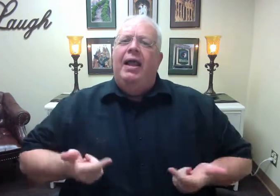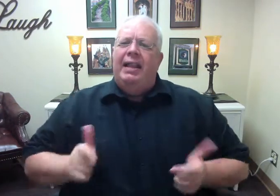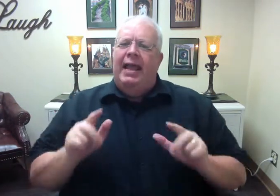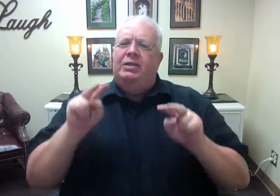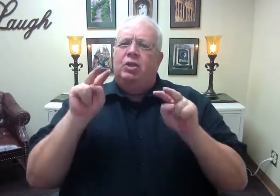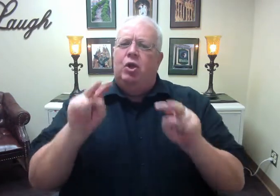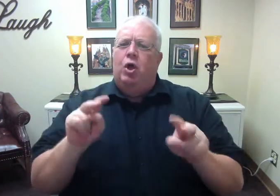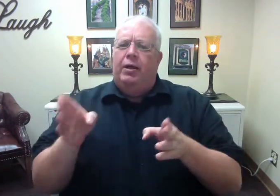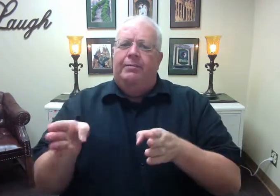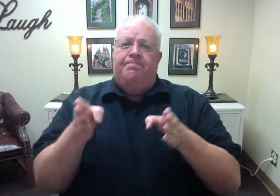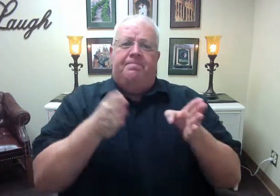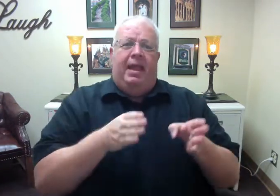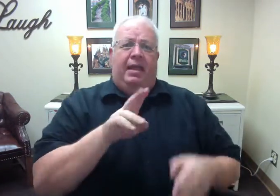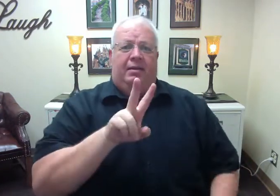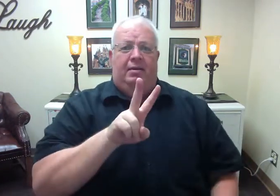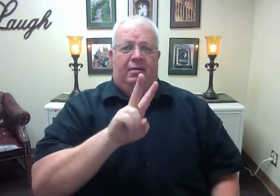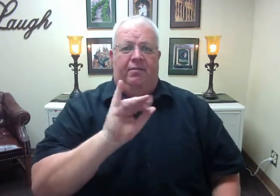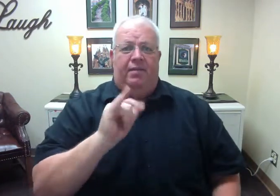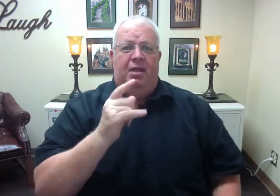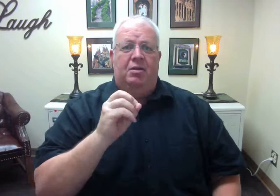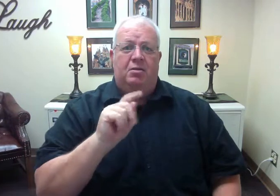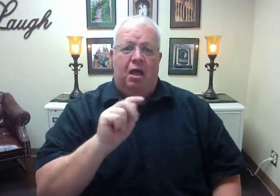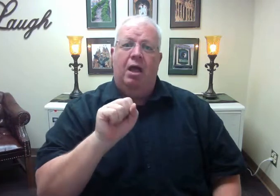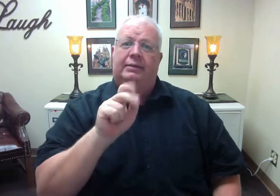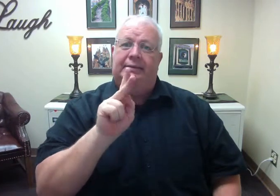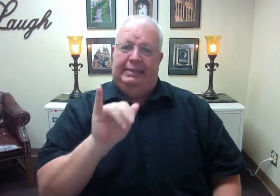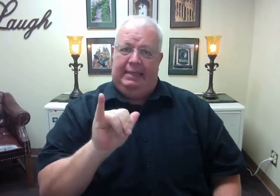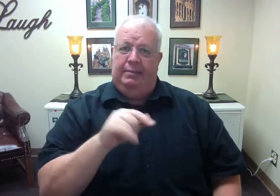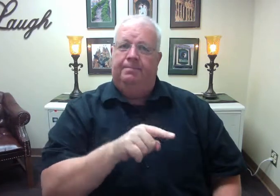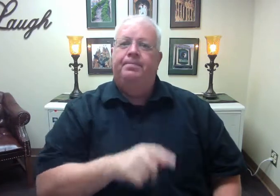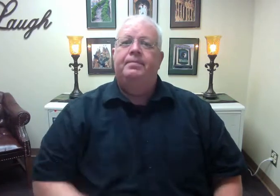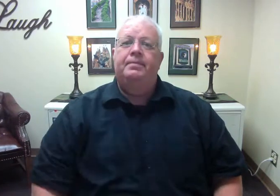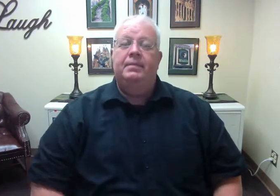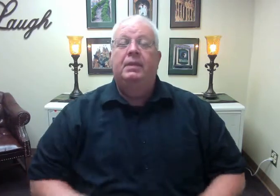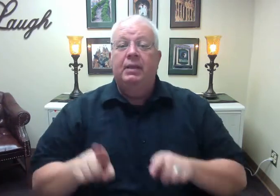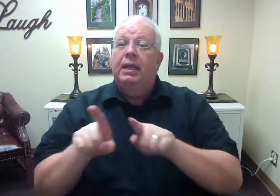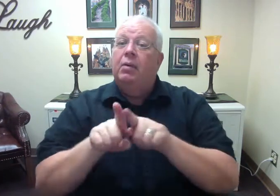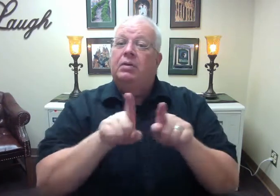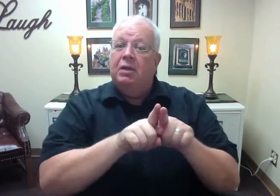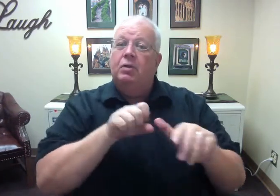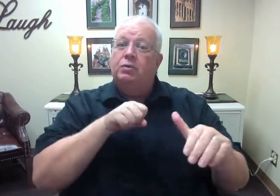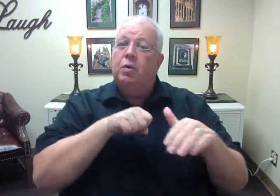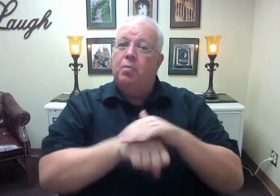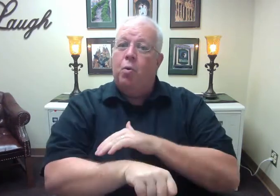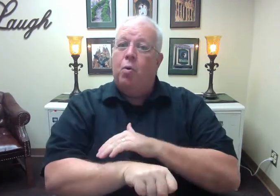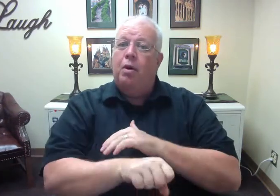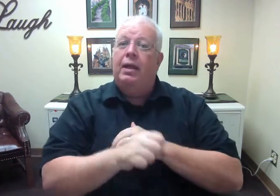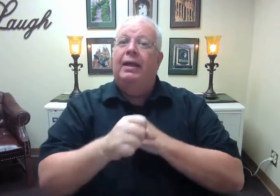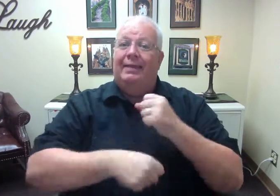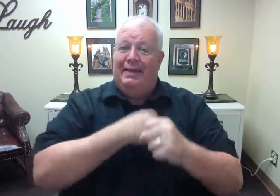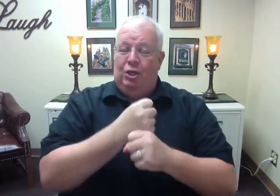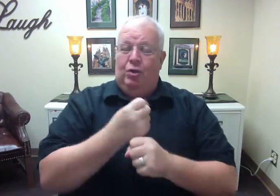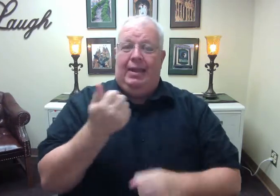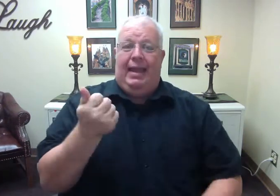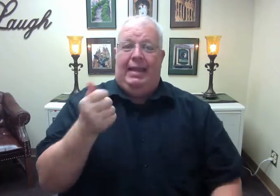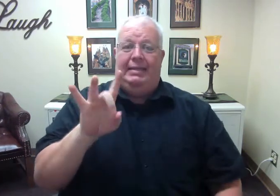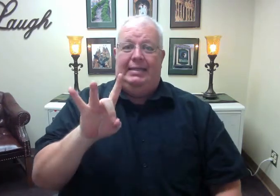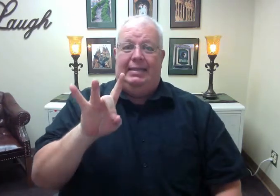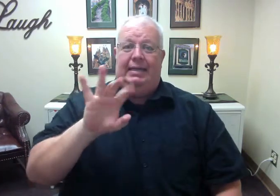He was also born in 1896, the same year as Piaget. He was